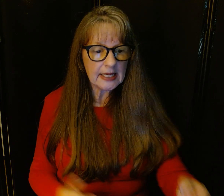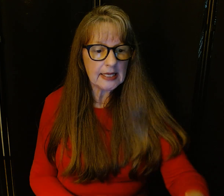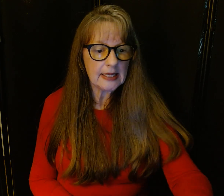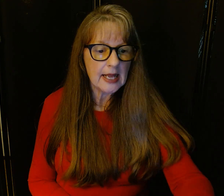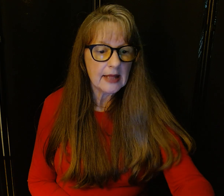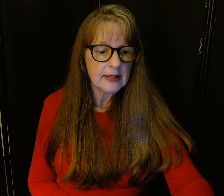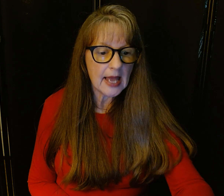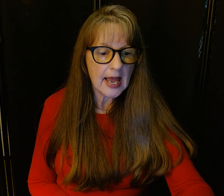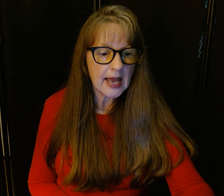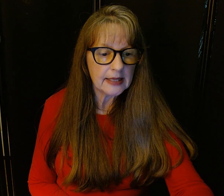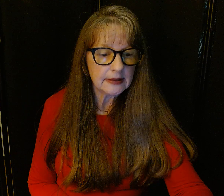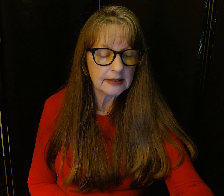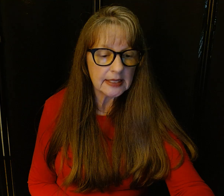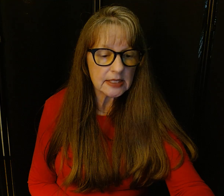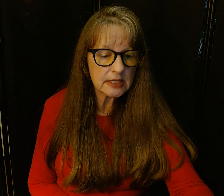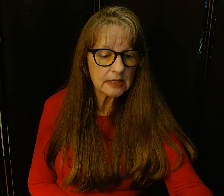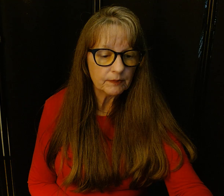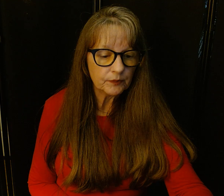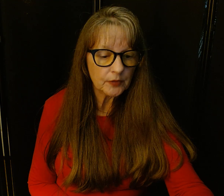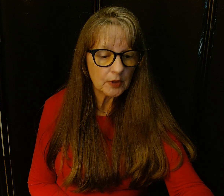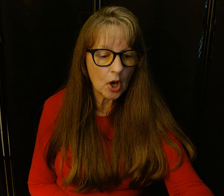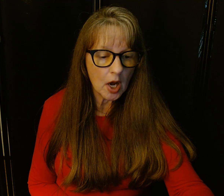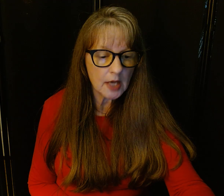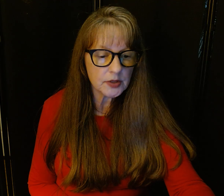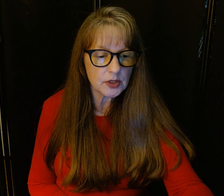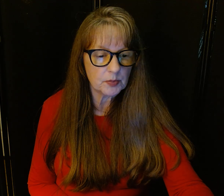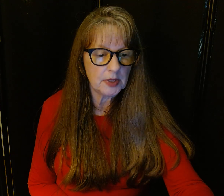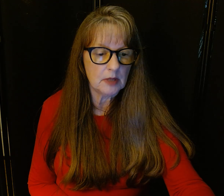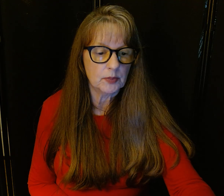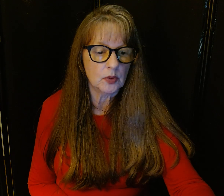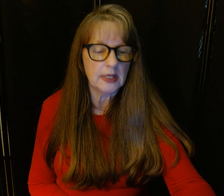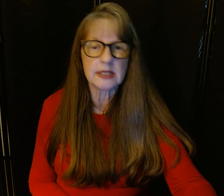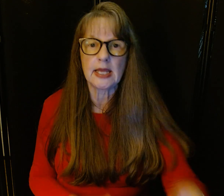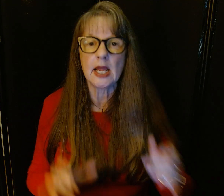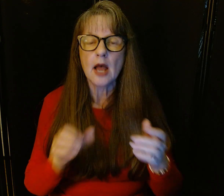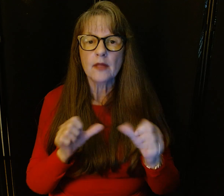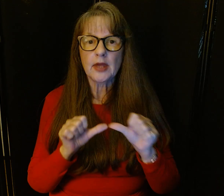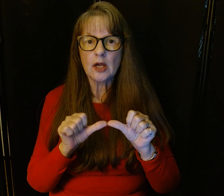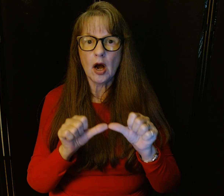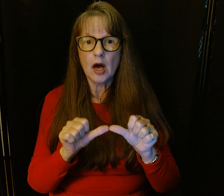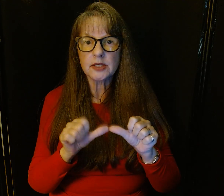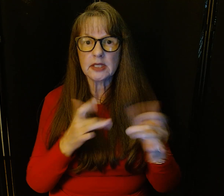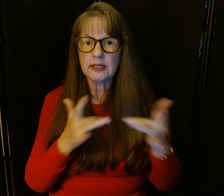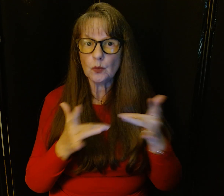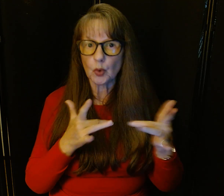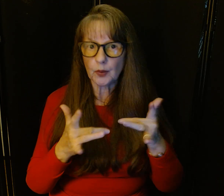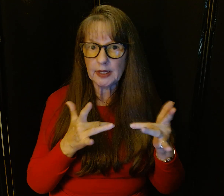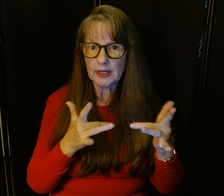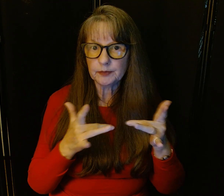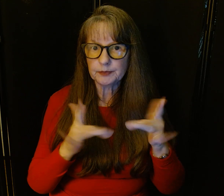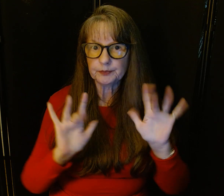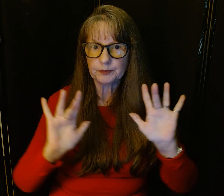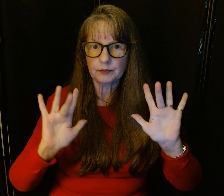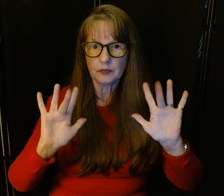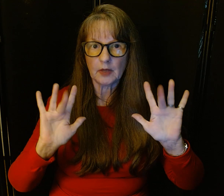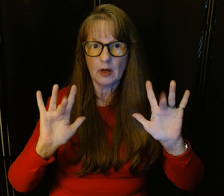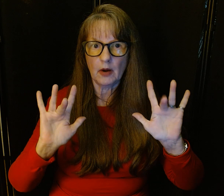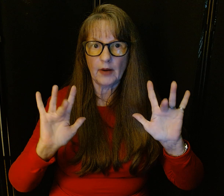saying that this causes people, they constantly worry, or eight